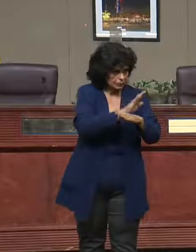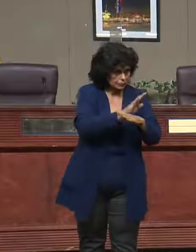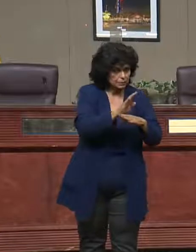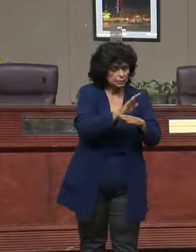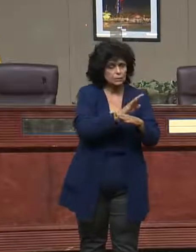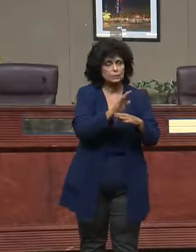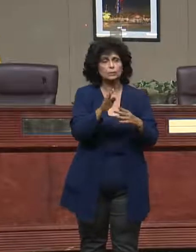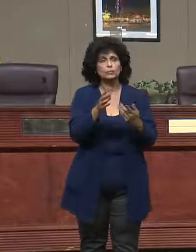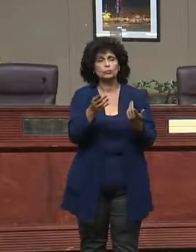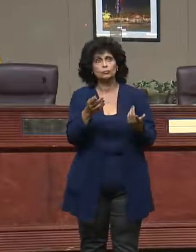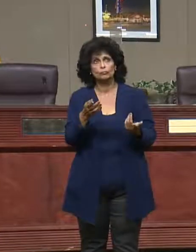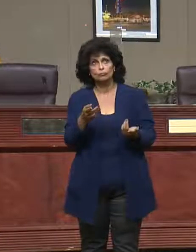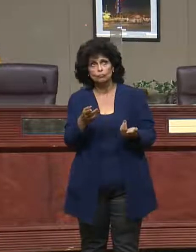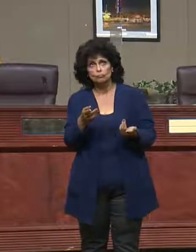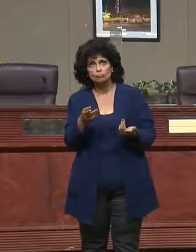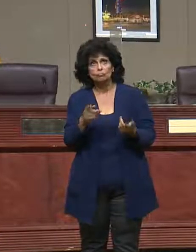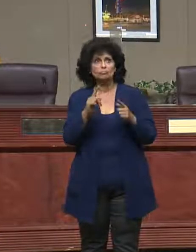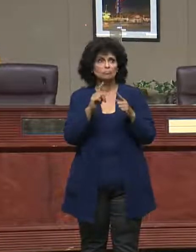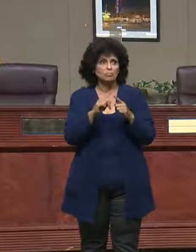and the different